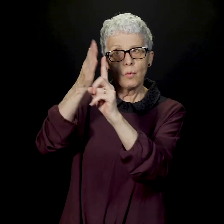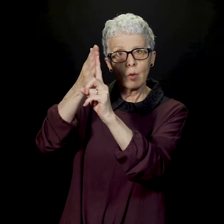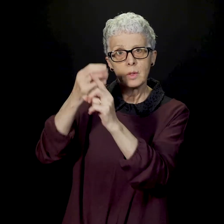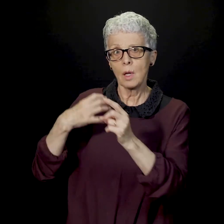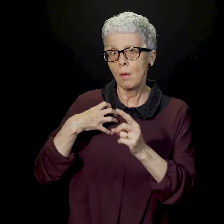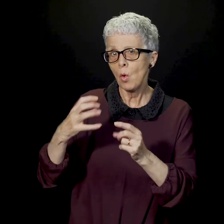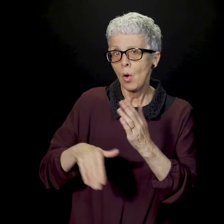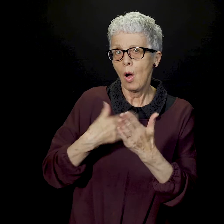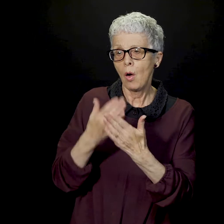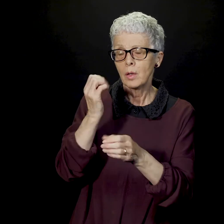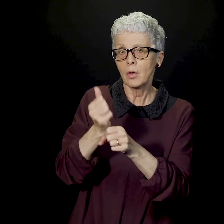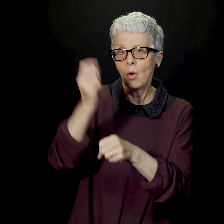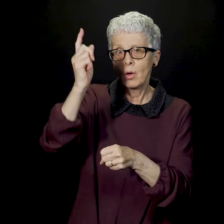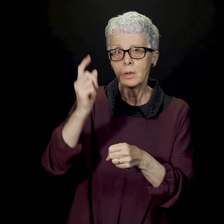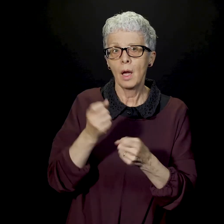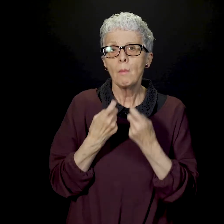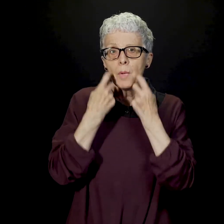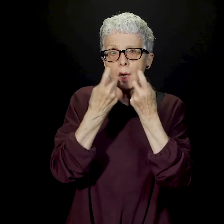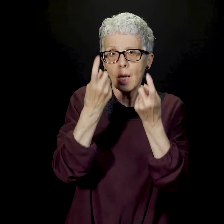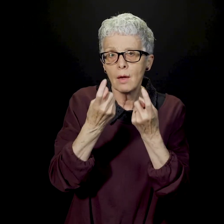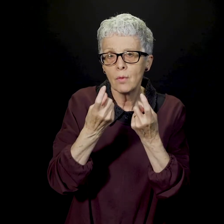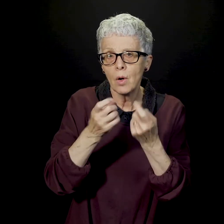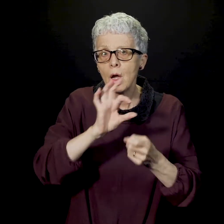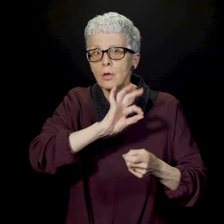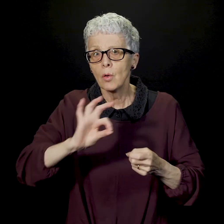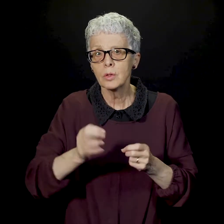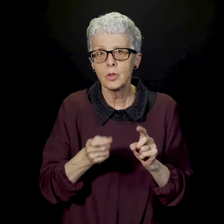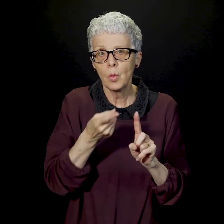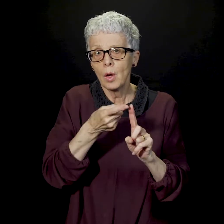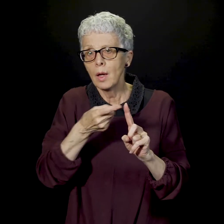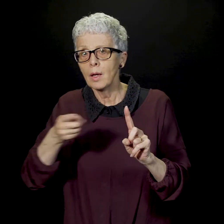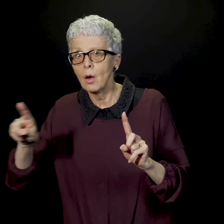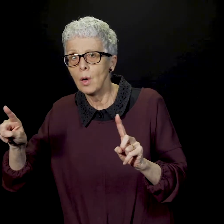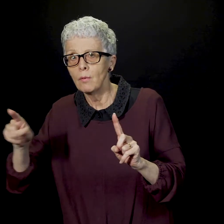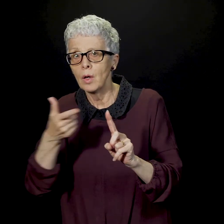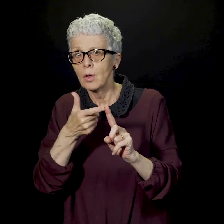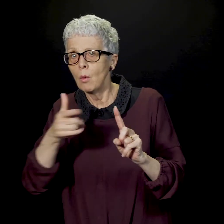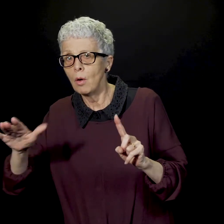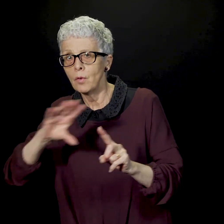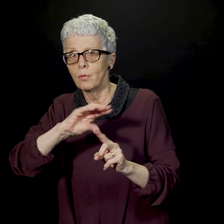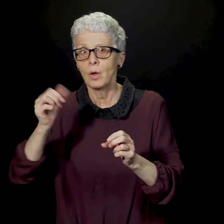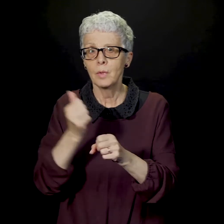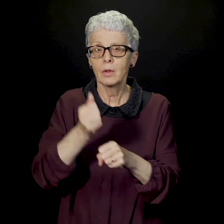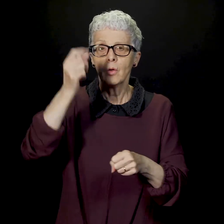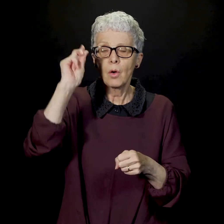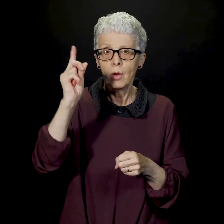that oftentimes reaffirm and validate our own conclusions and particularly our own behaviour.